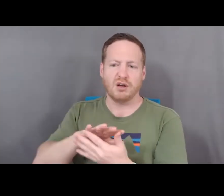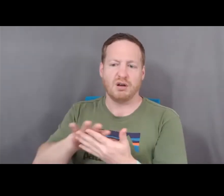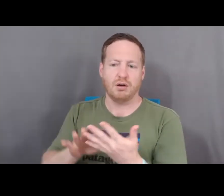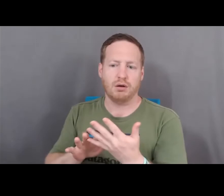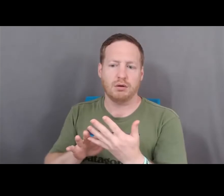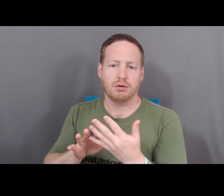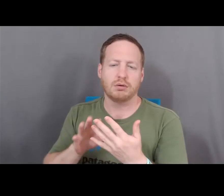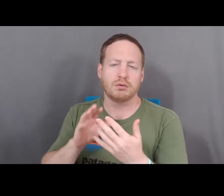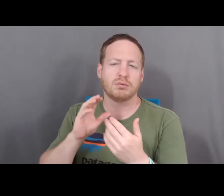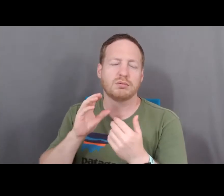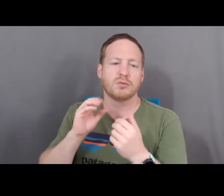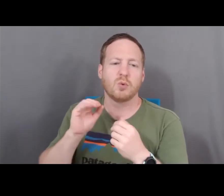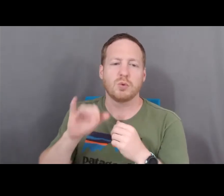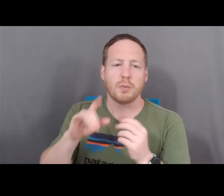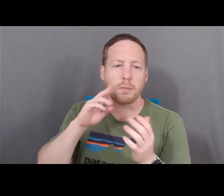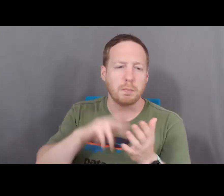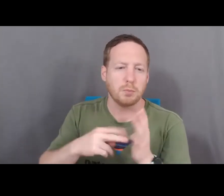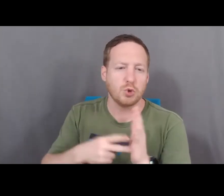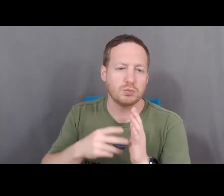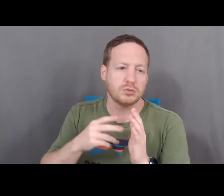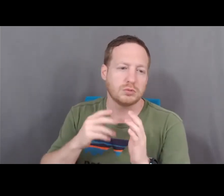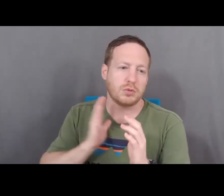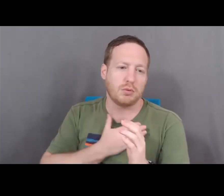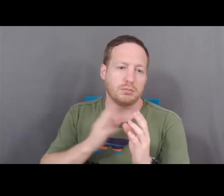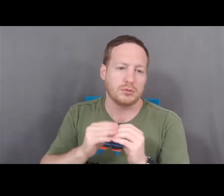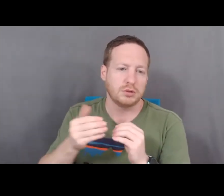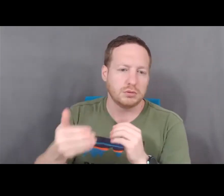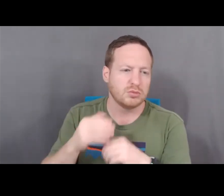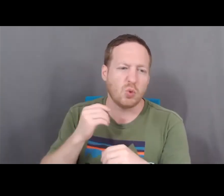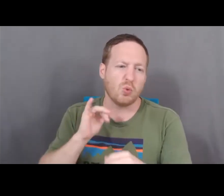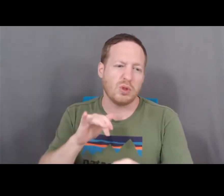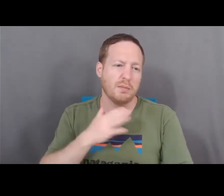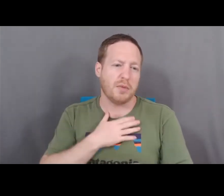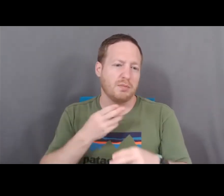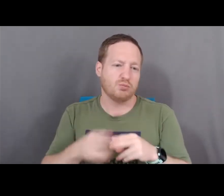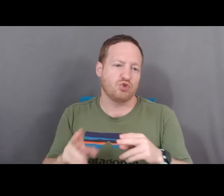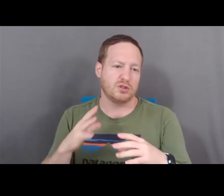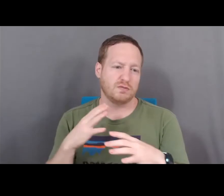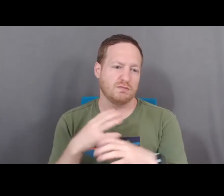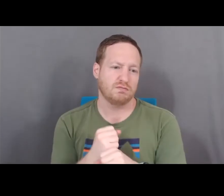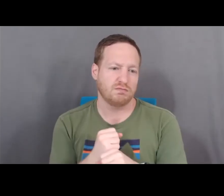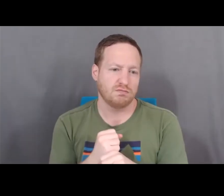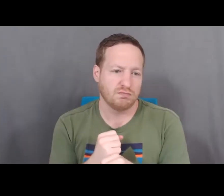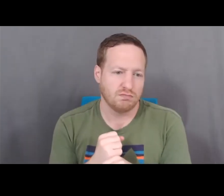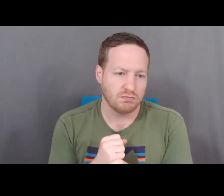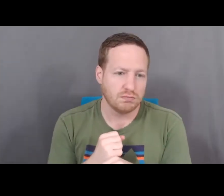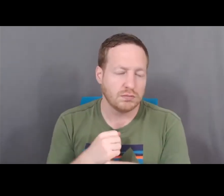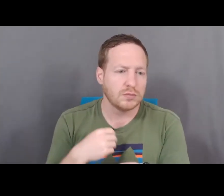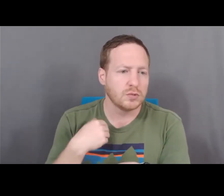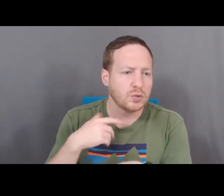social services, that sort of thing. And so that's the purpose of our meeting coming up, is to plan that, but that's a brief summary of